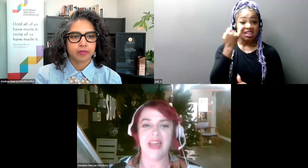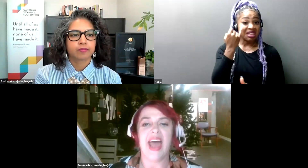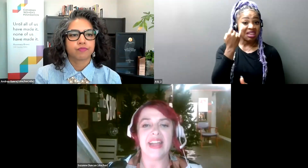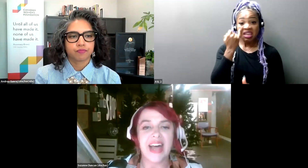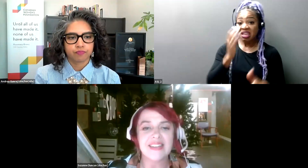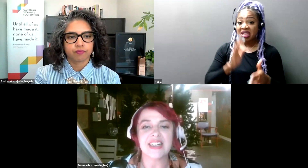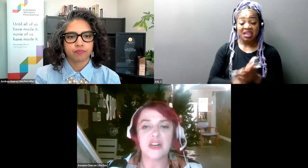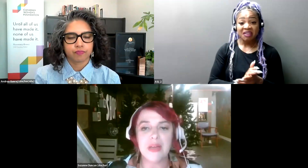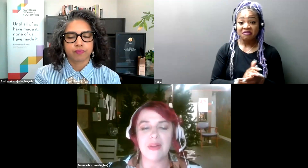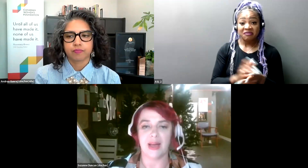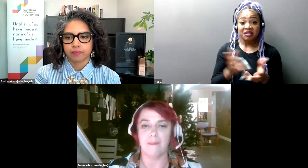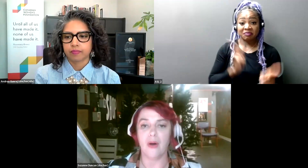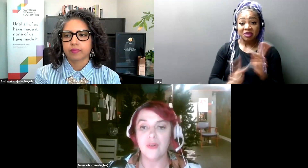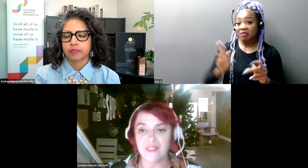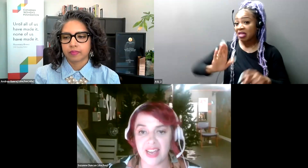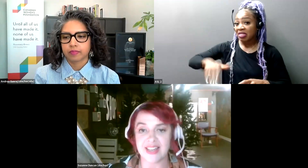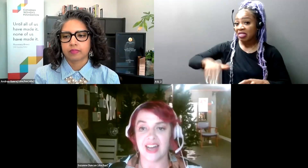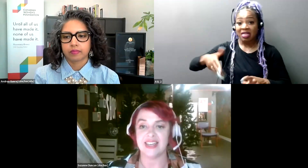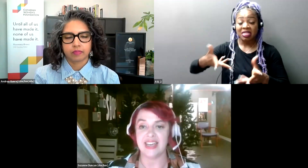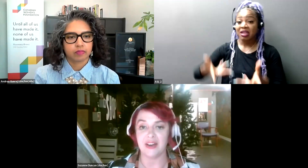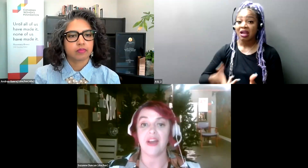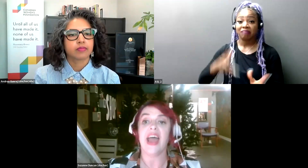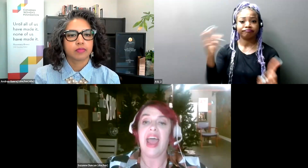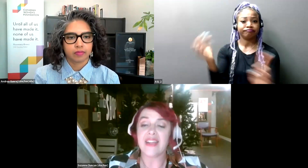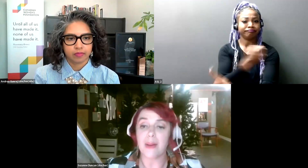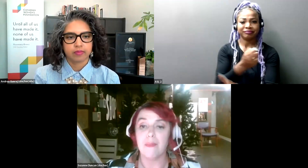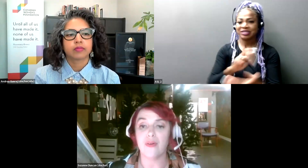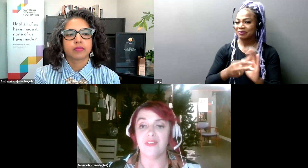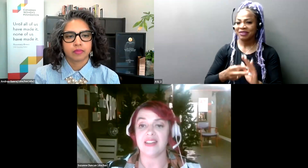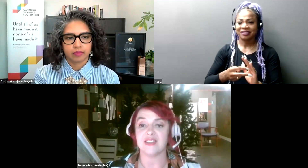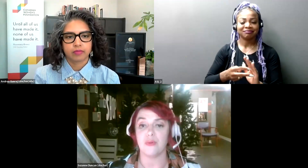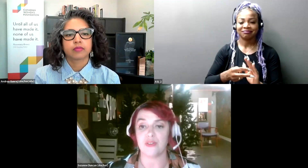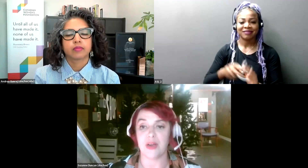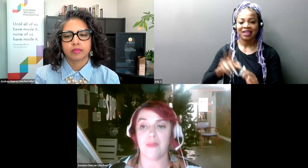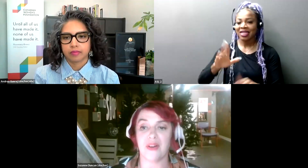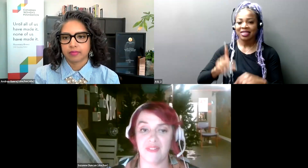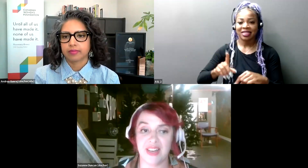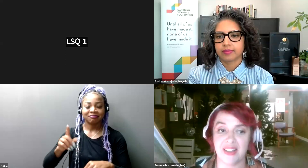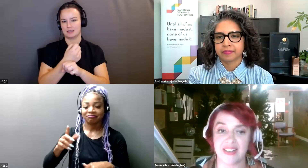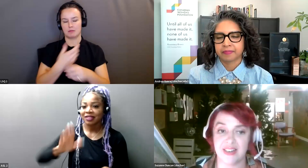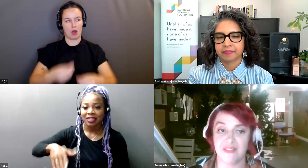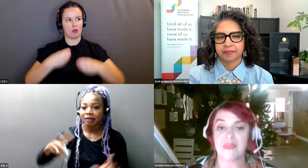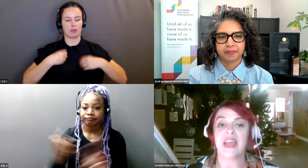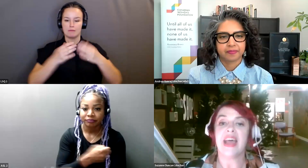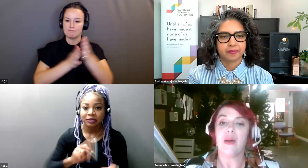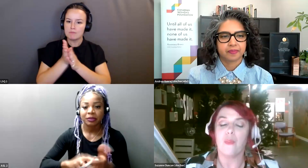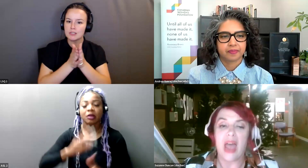made it." And that's the commitment that motivates us here and that motivates the Rosemary Brown Giving